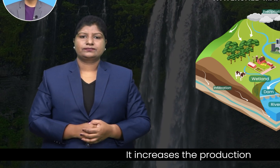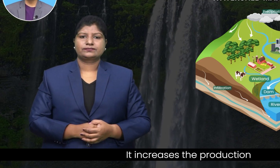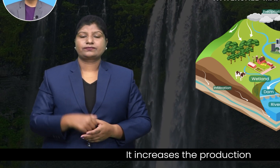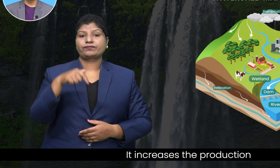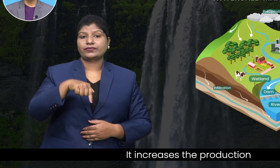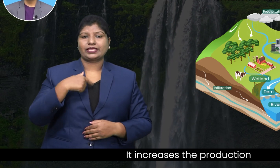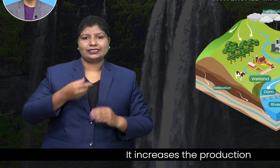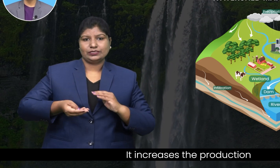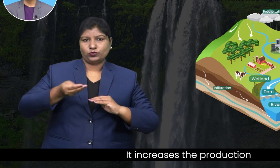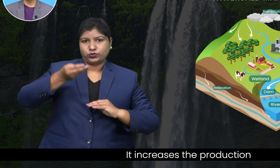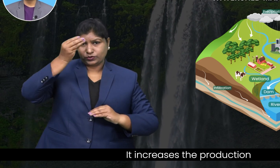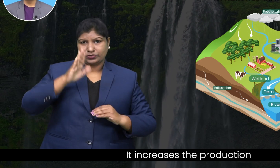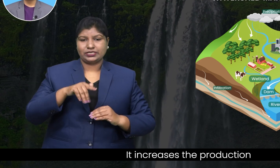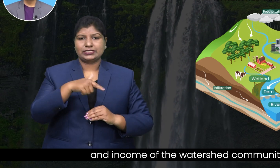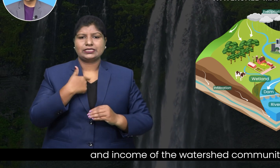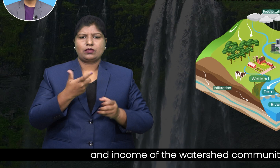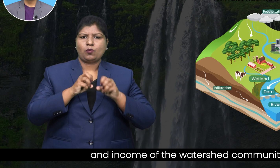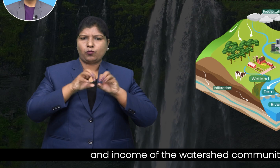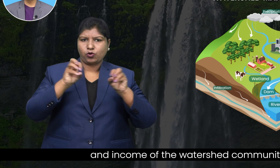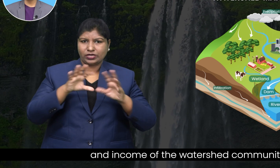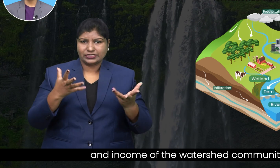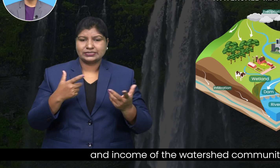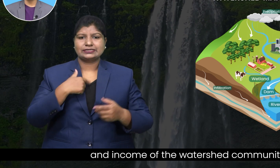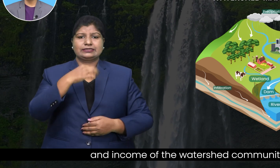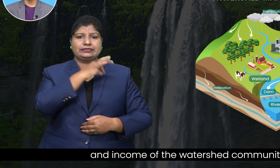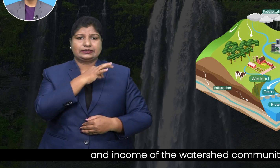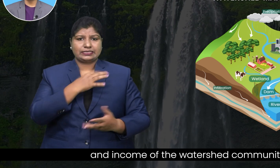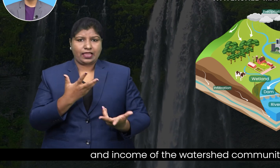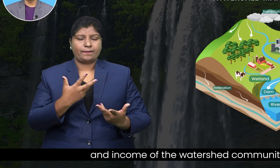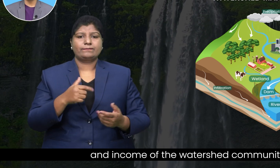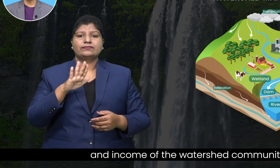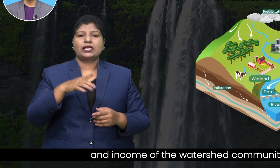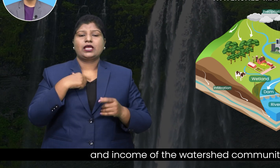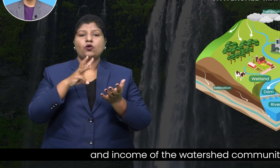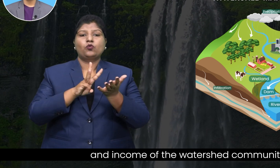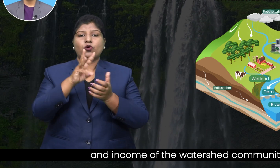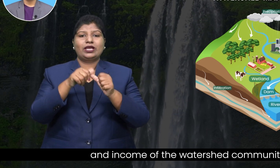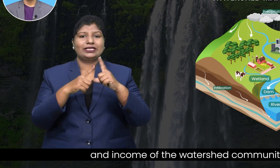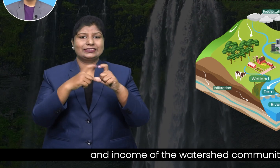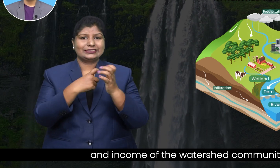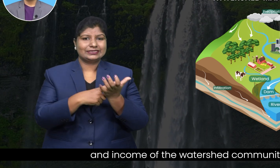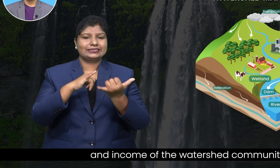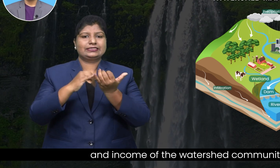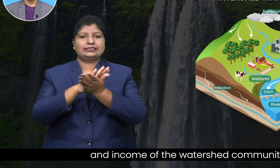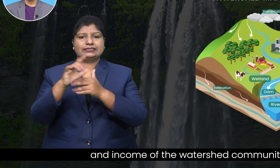It increases the production and income of the watershed community.